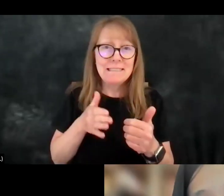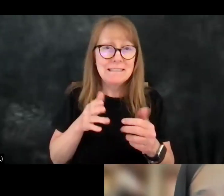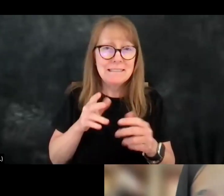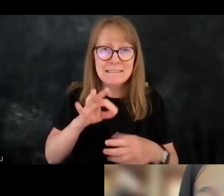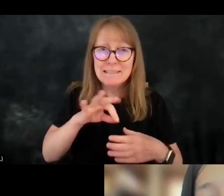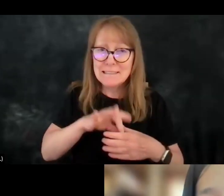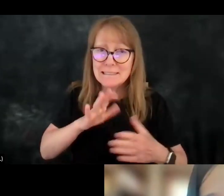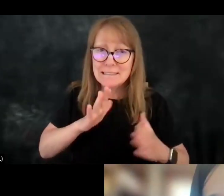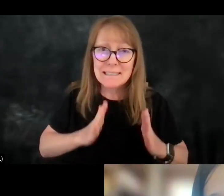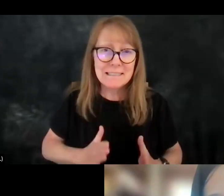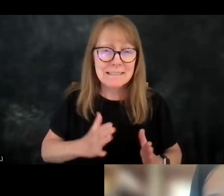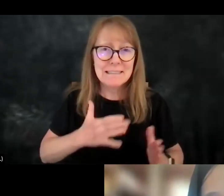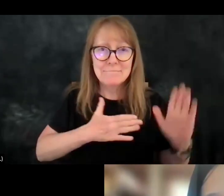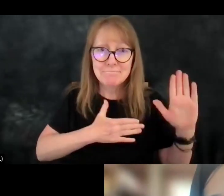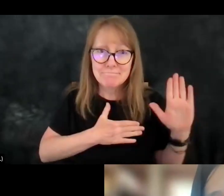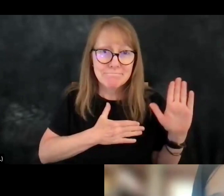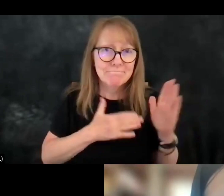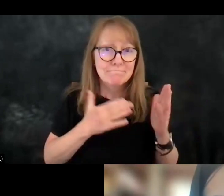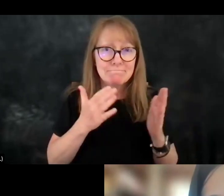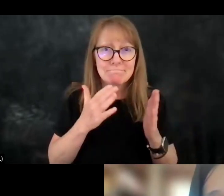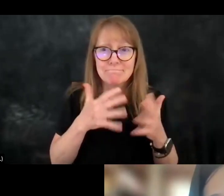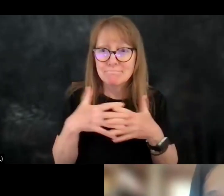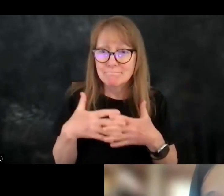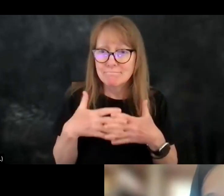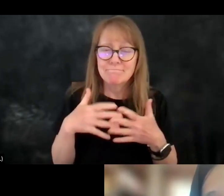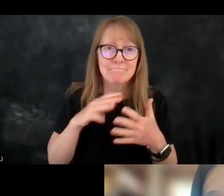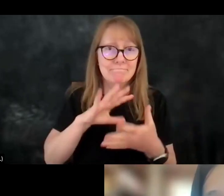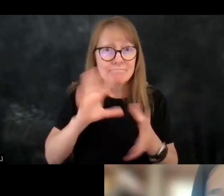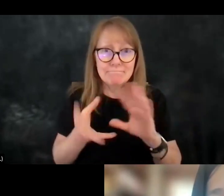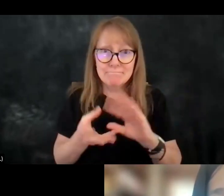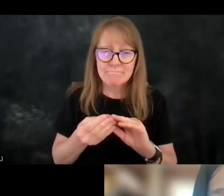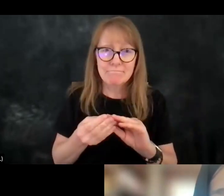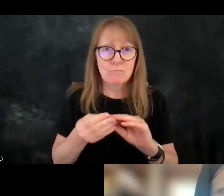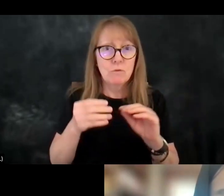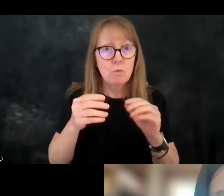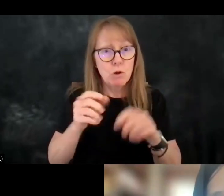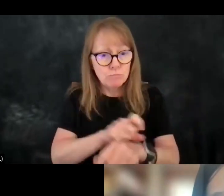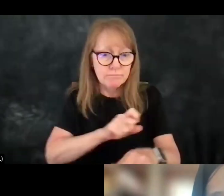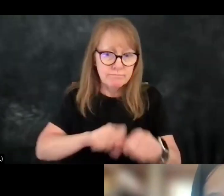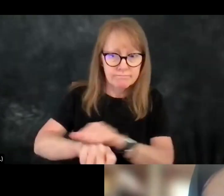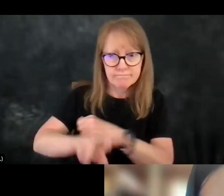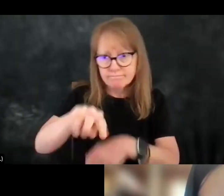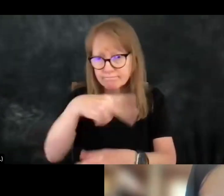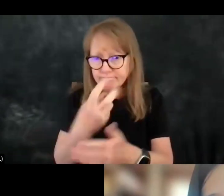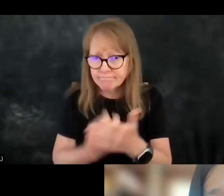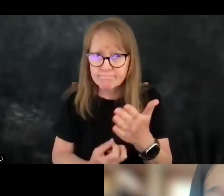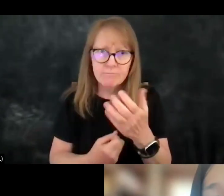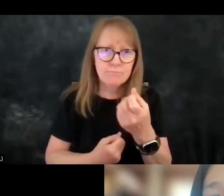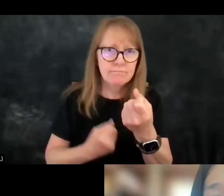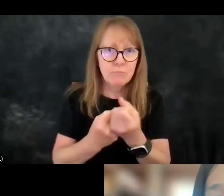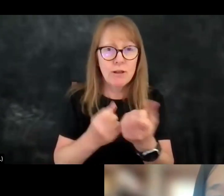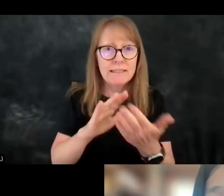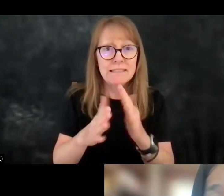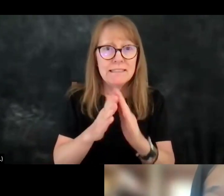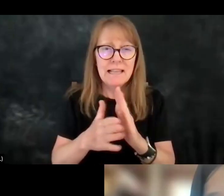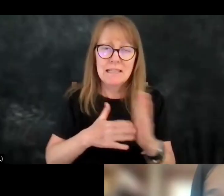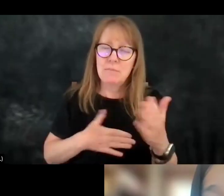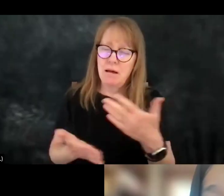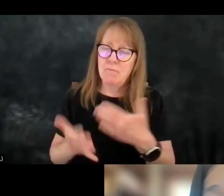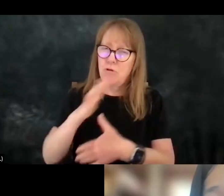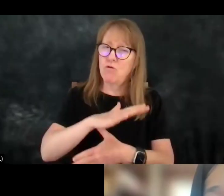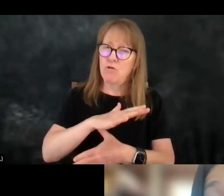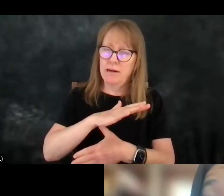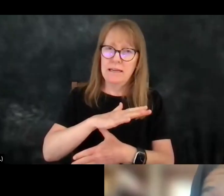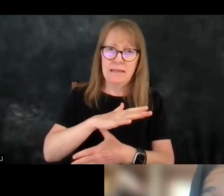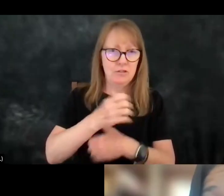up their sleeves and partner with us in the Boston Public Schools for our young people. So that's been my priority. We are really,